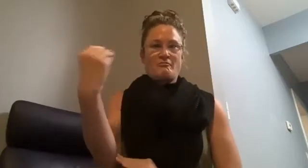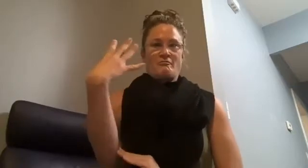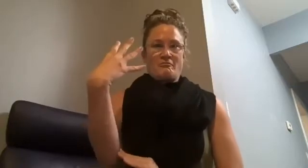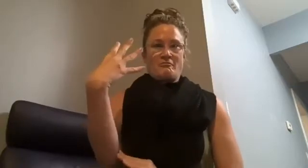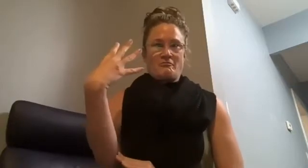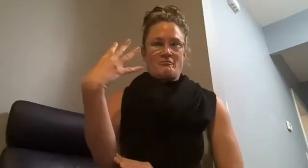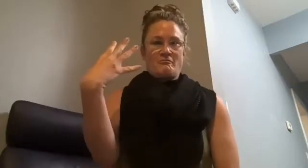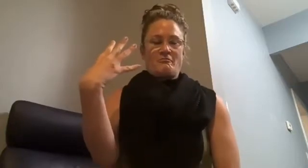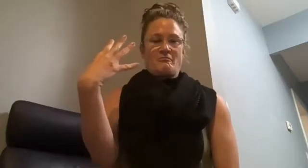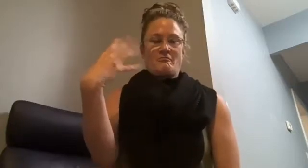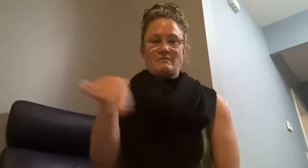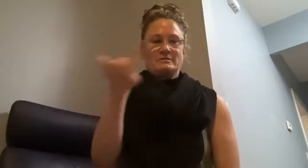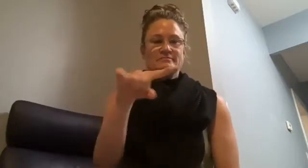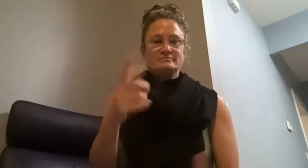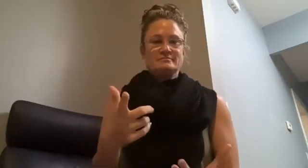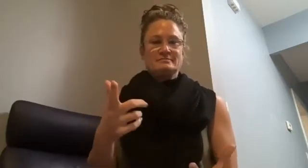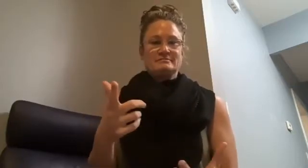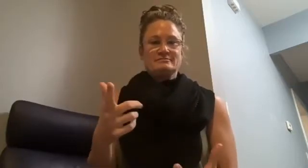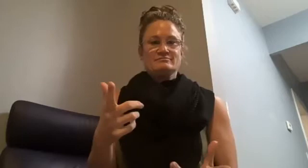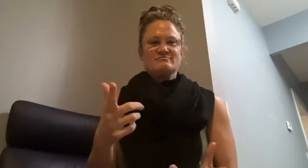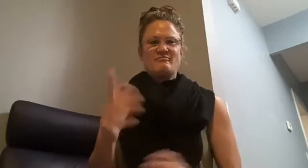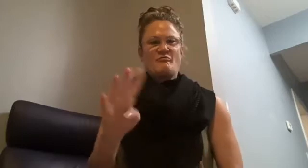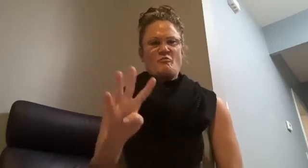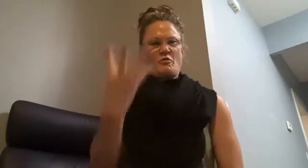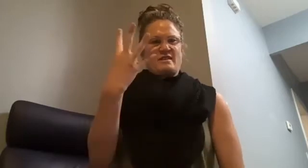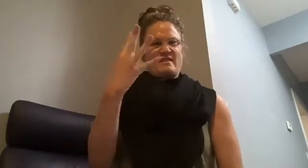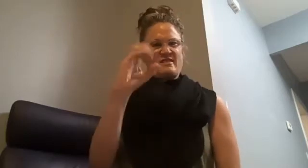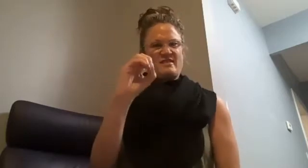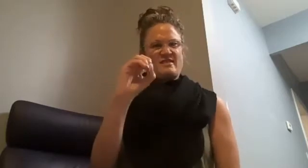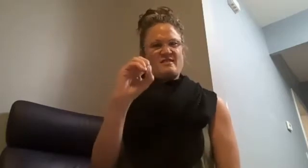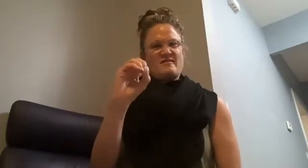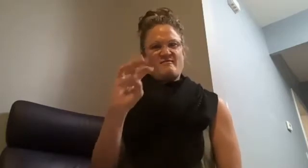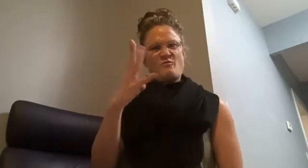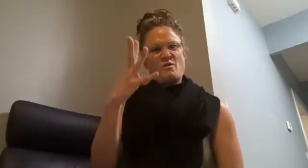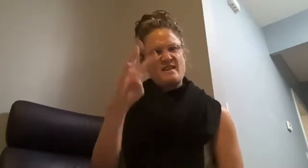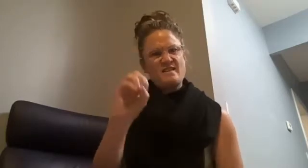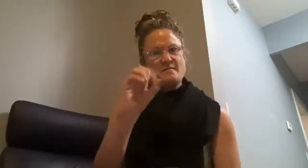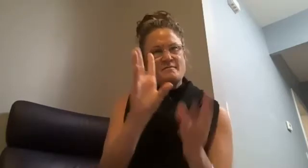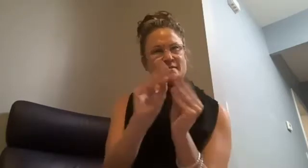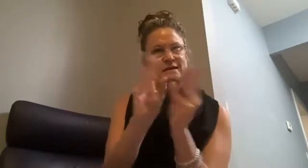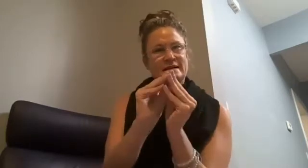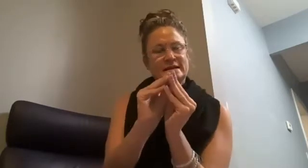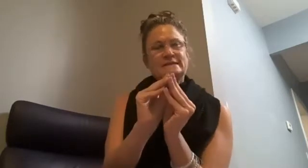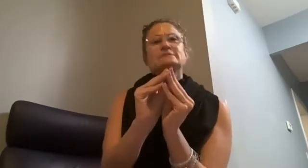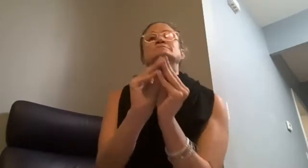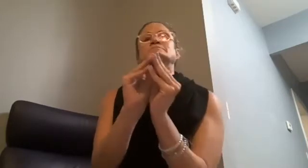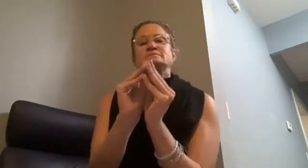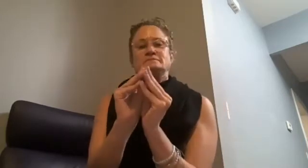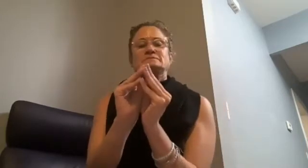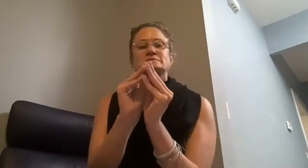not that anyone's counting, but I think this is the 40th meeting I've spoken at since COVID started. And the real loser in that has been my